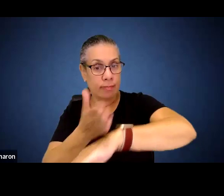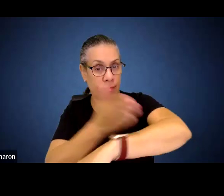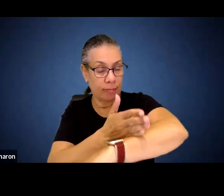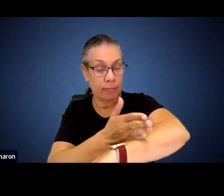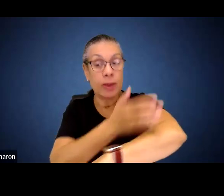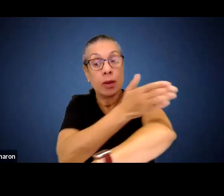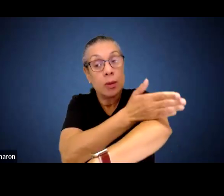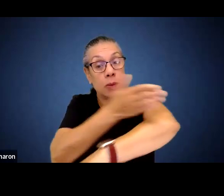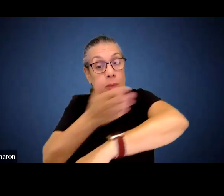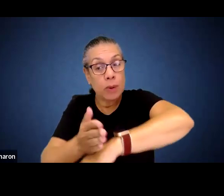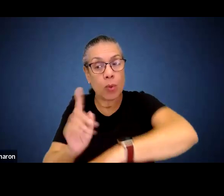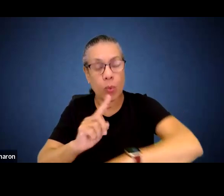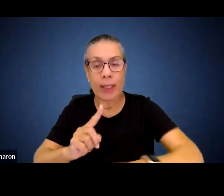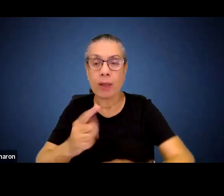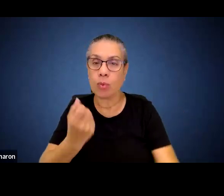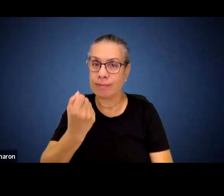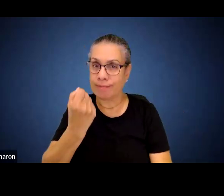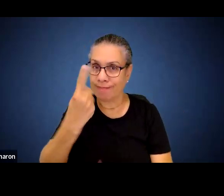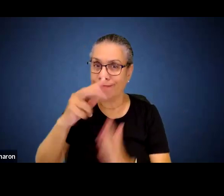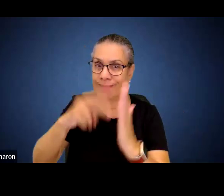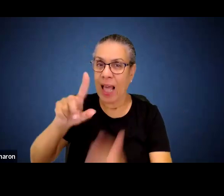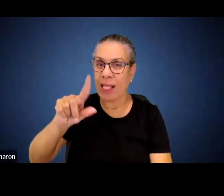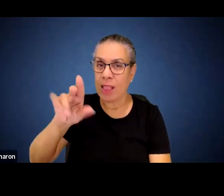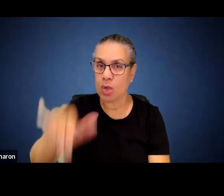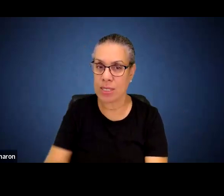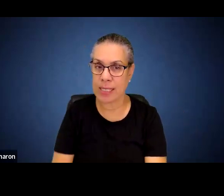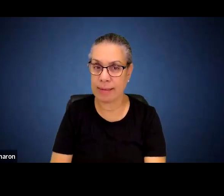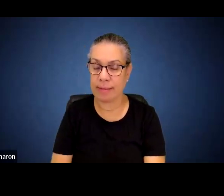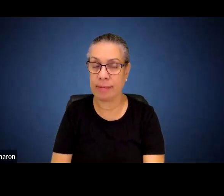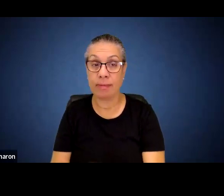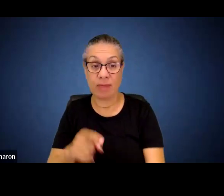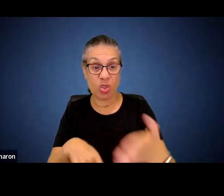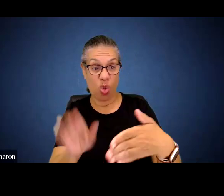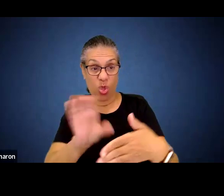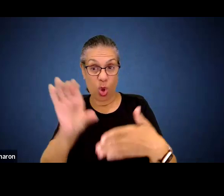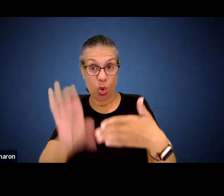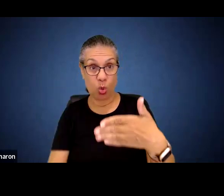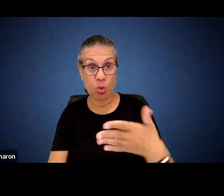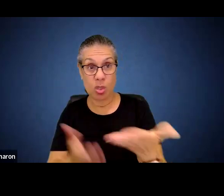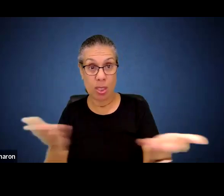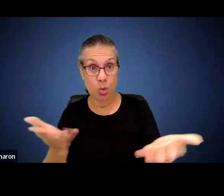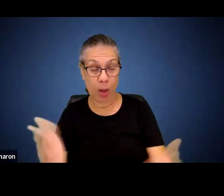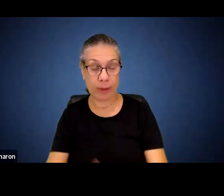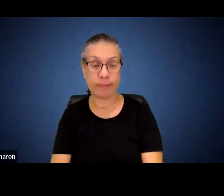decline in literacy achievement. So what do we conclude from this information?